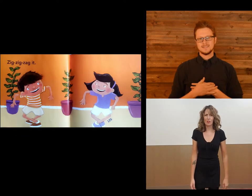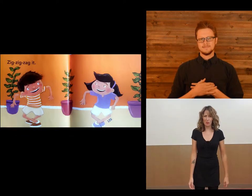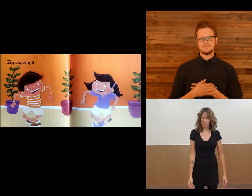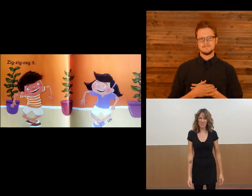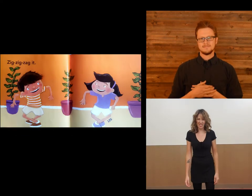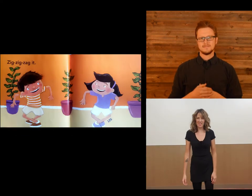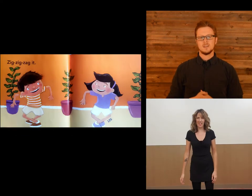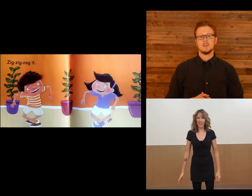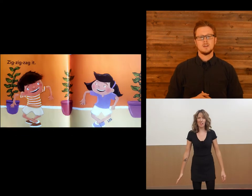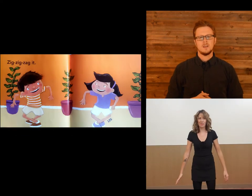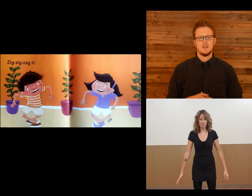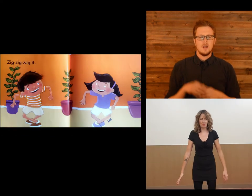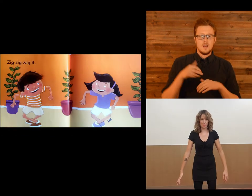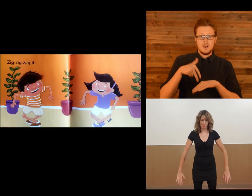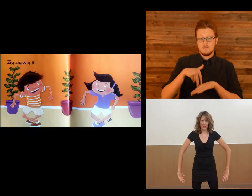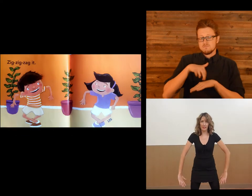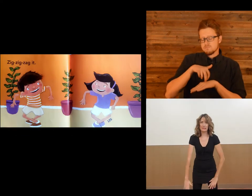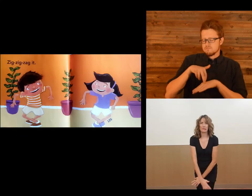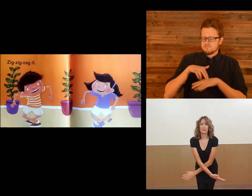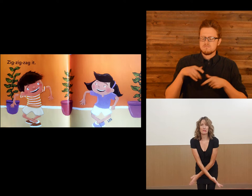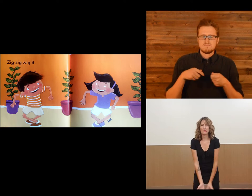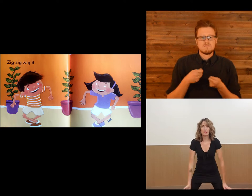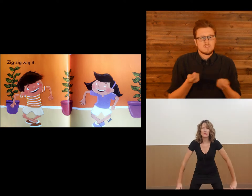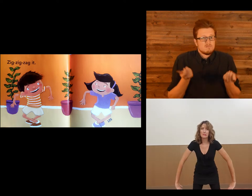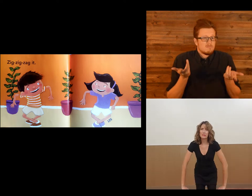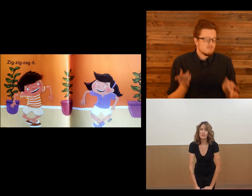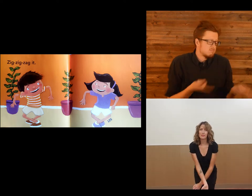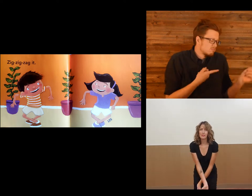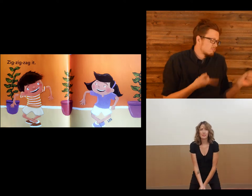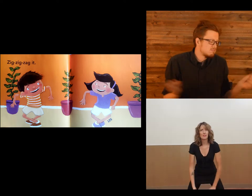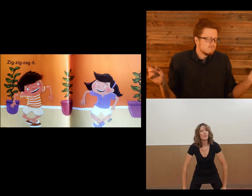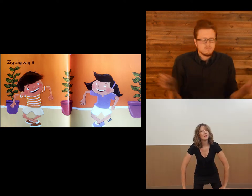Can you zigzag your legs?